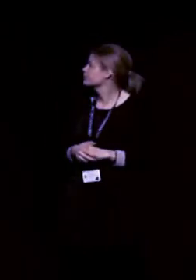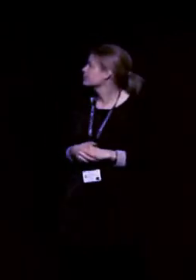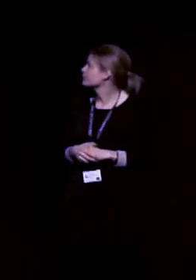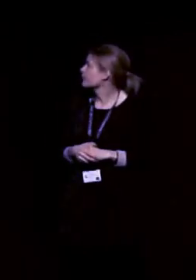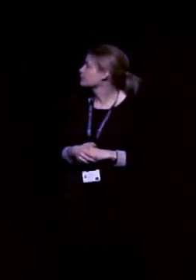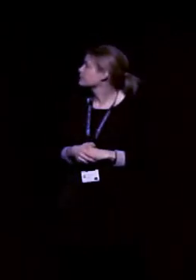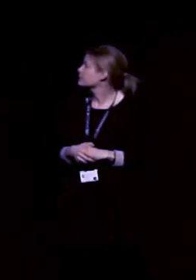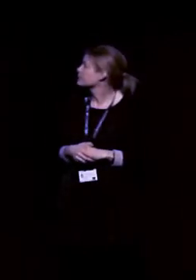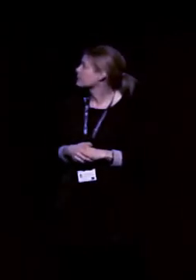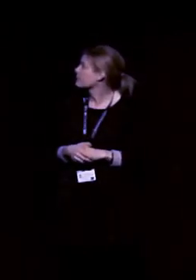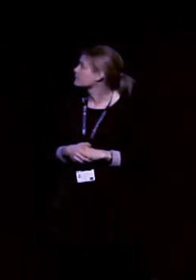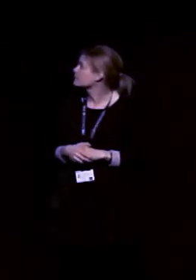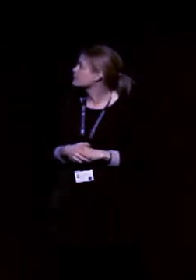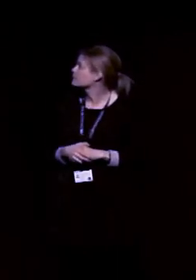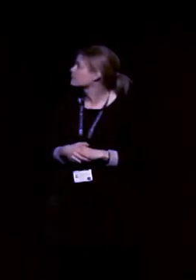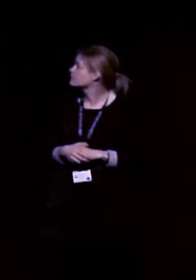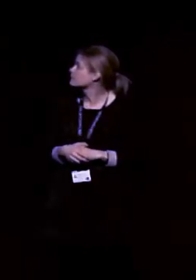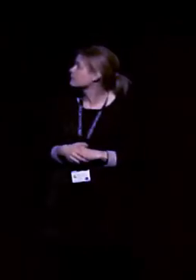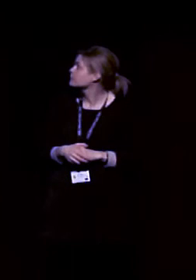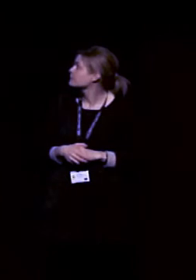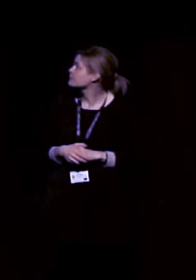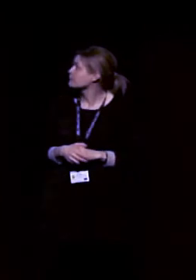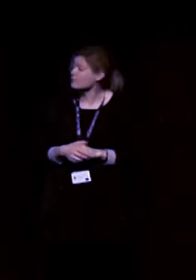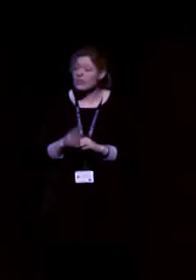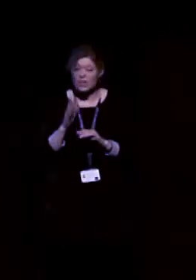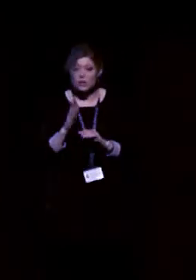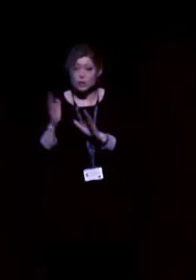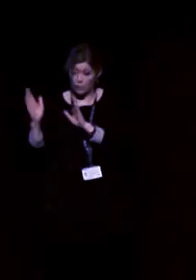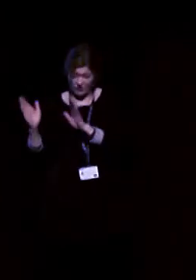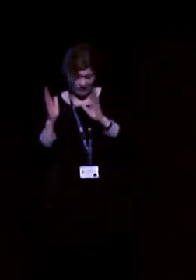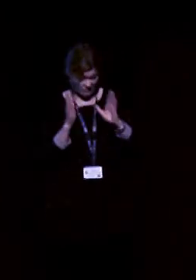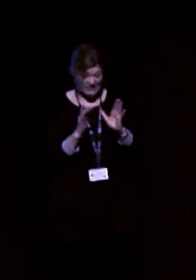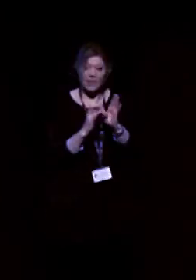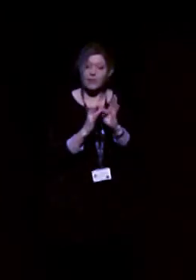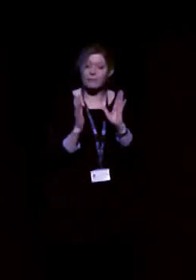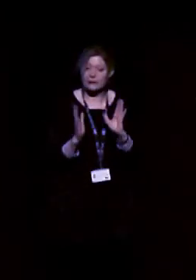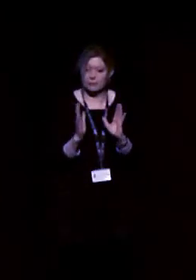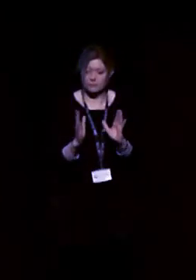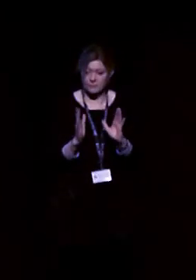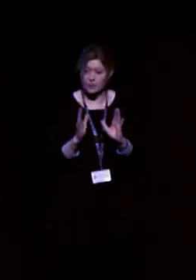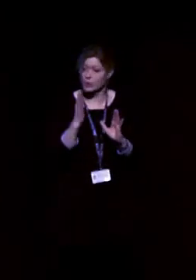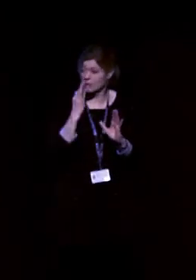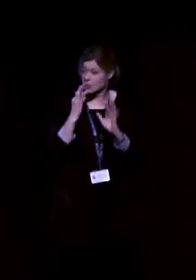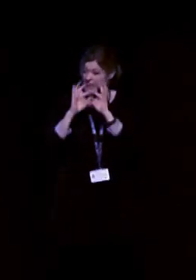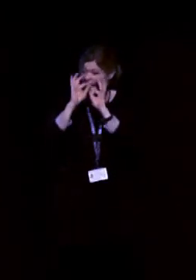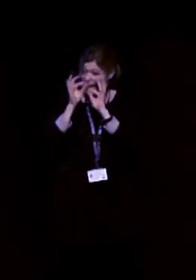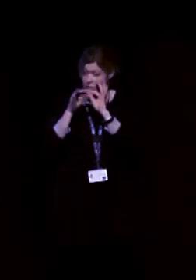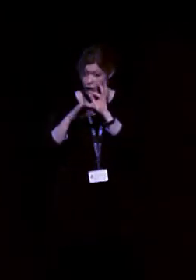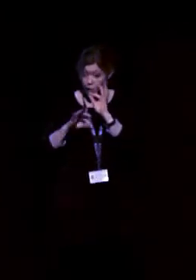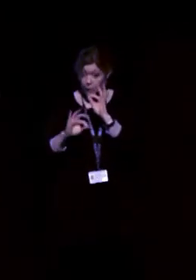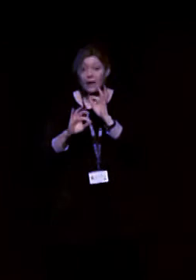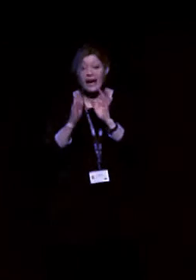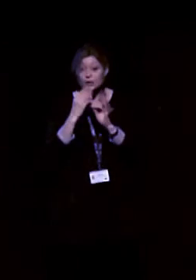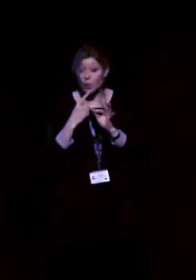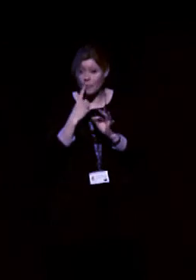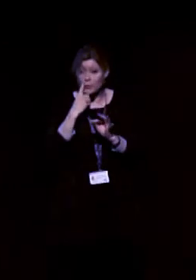So this is a view of the middle ear through a little tiny flexible endoscope that's put up the nose.